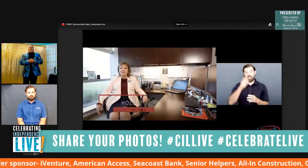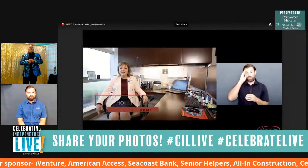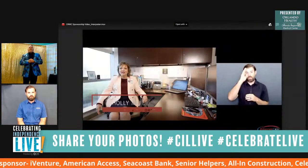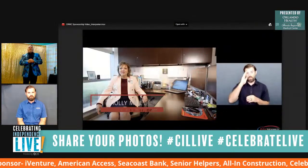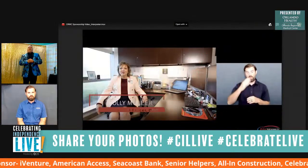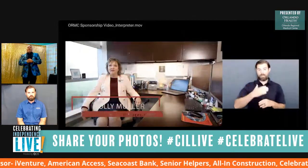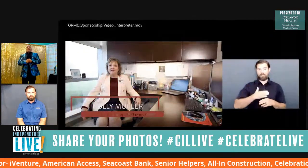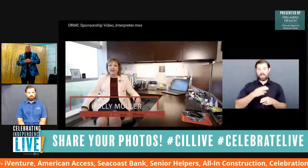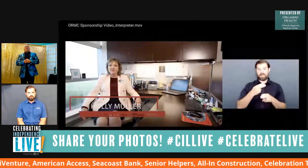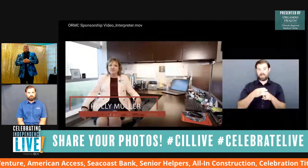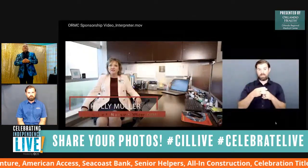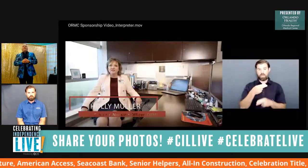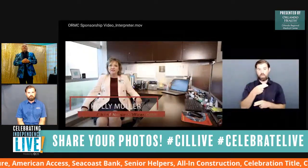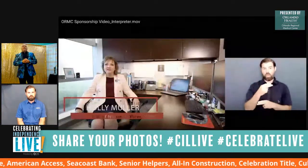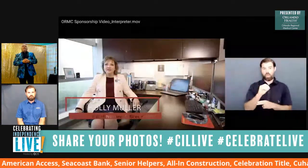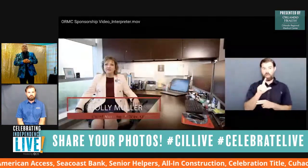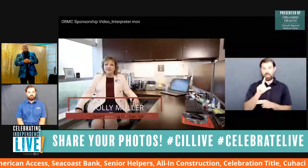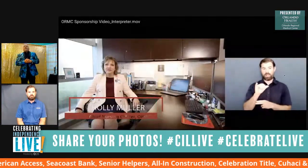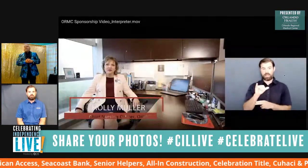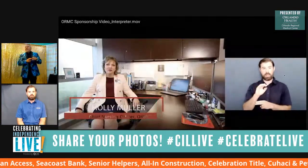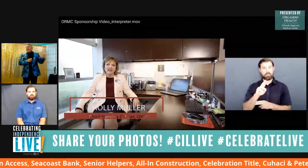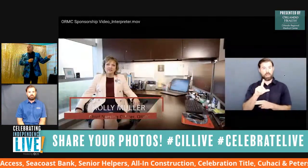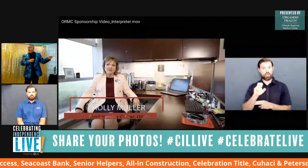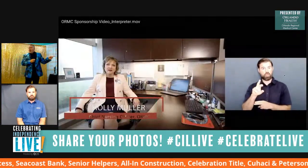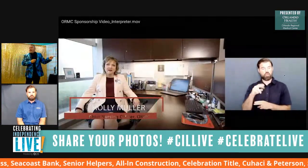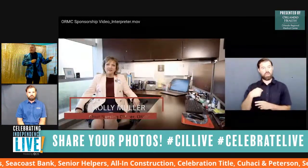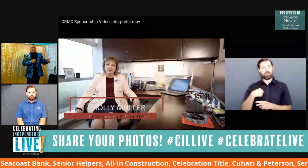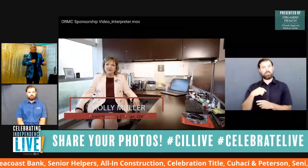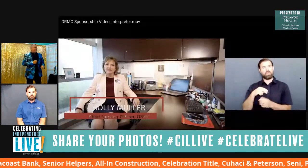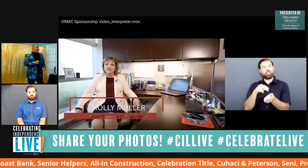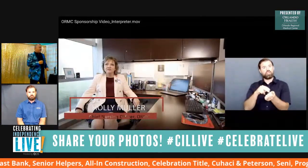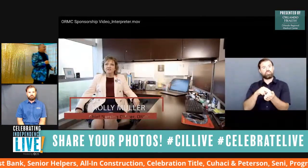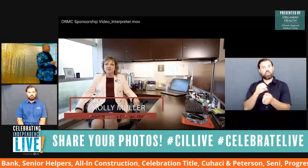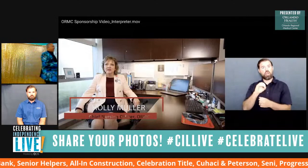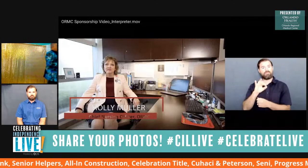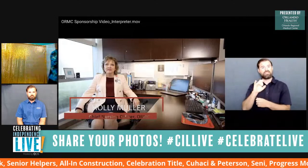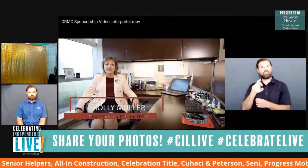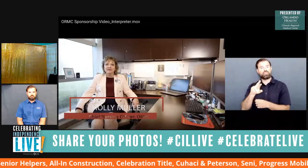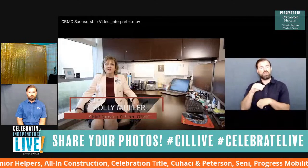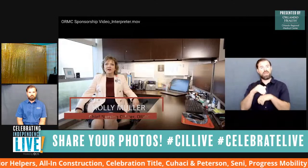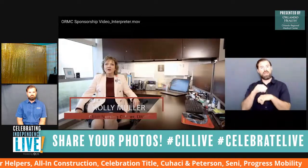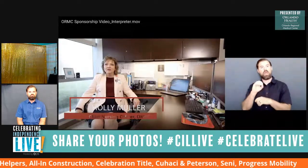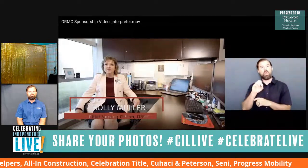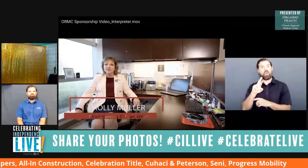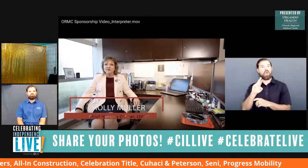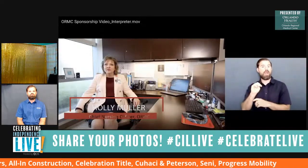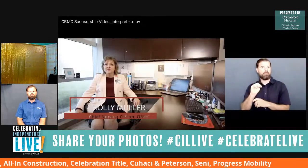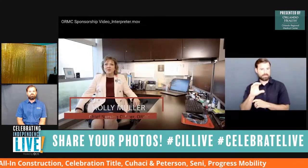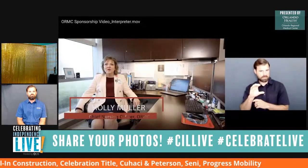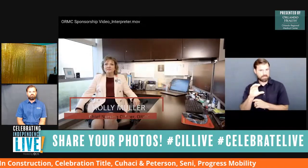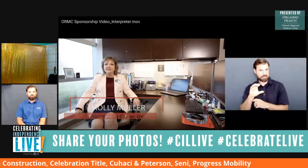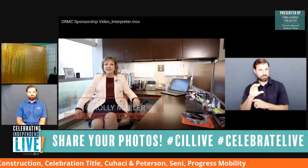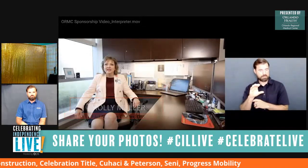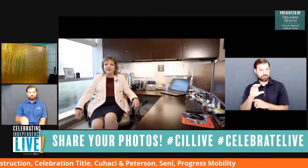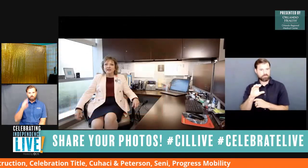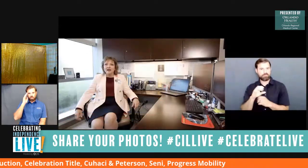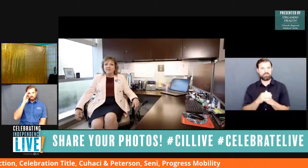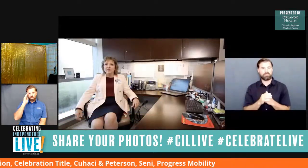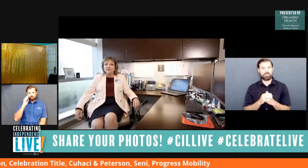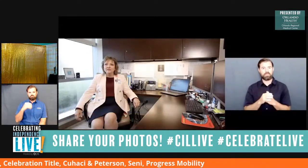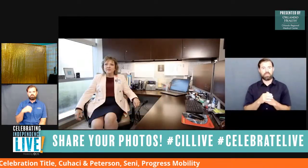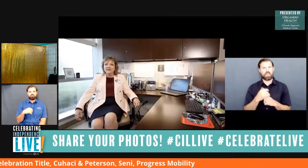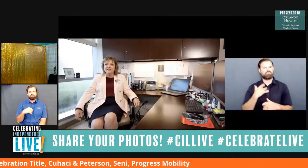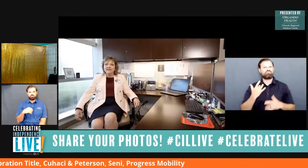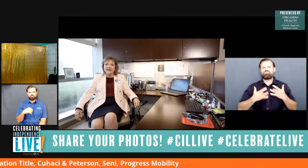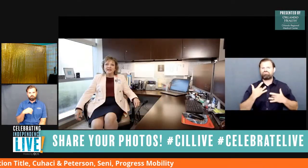Hello, my name is Holly Muller, and I'm the Chief Nursing Officer at Orlando Health, Orlando Regional Medical Center. also known as ORMC.